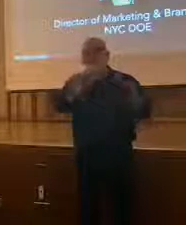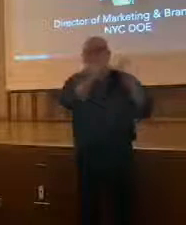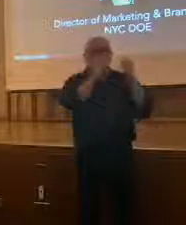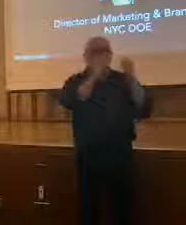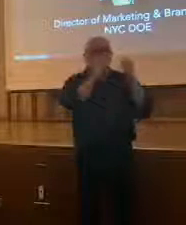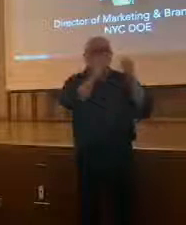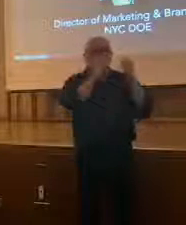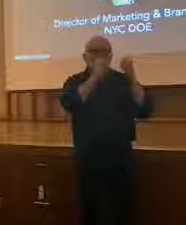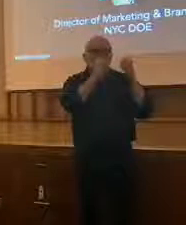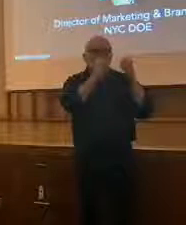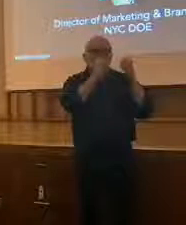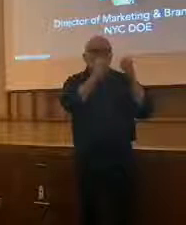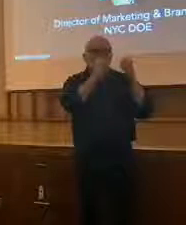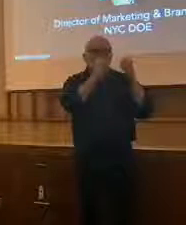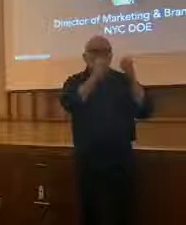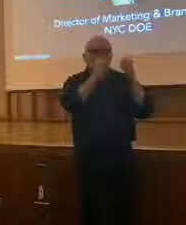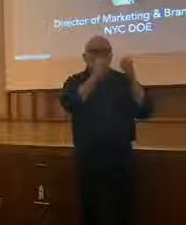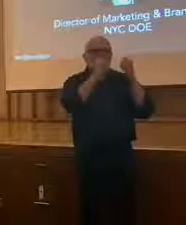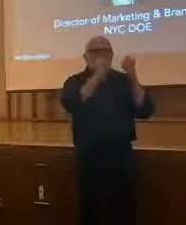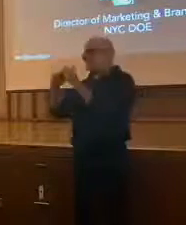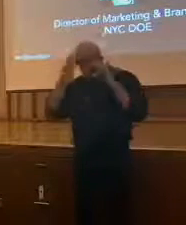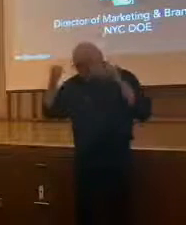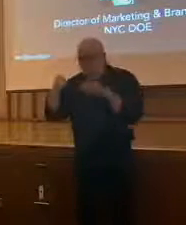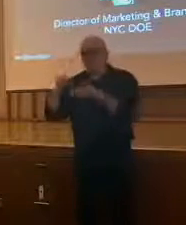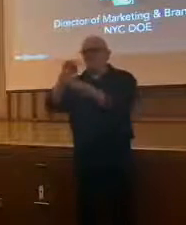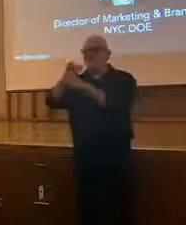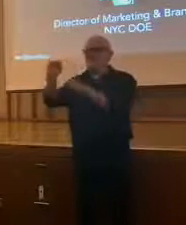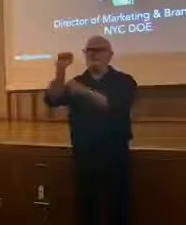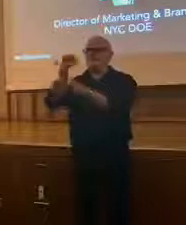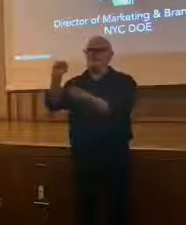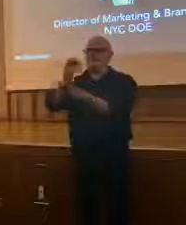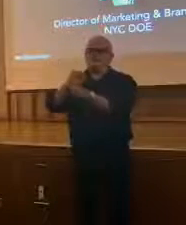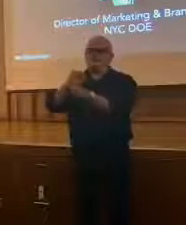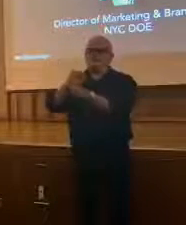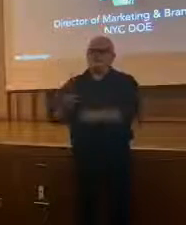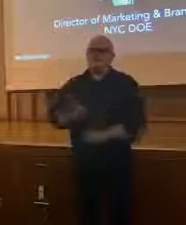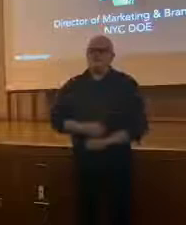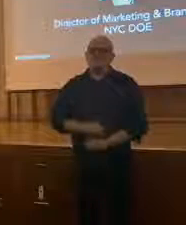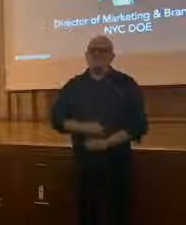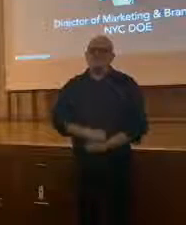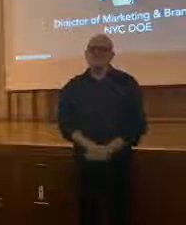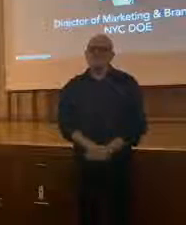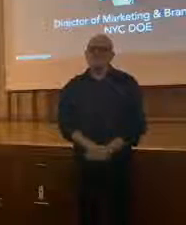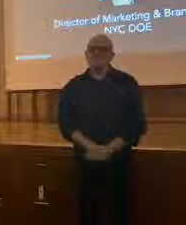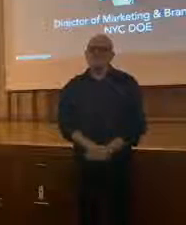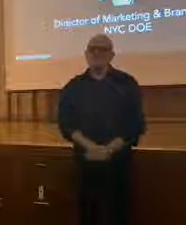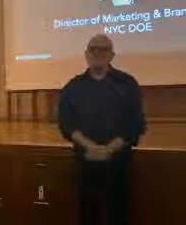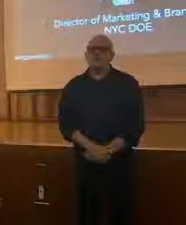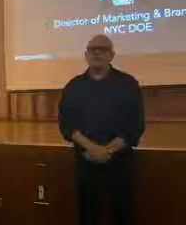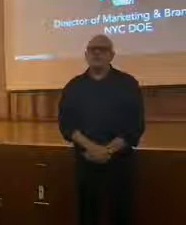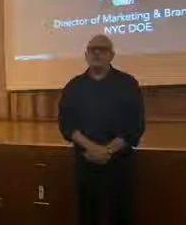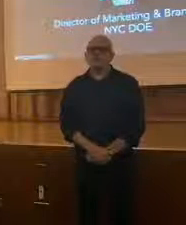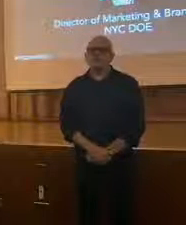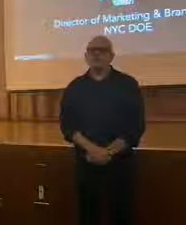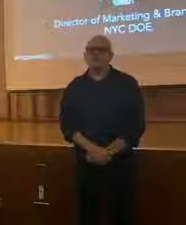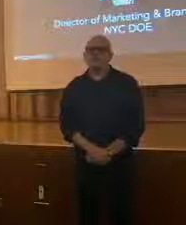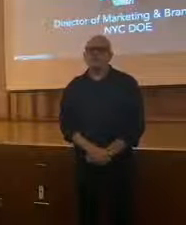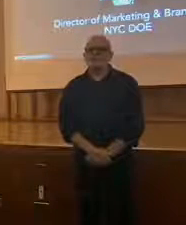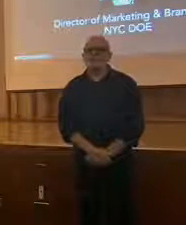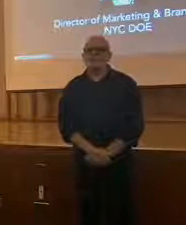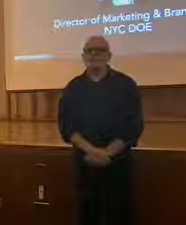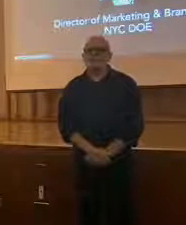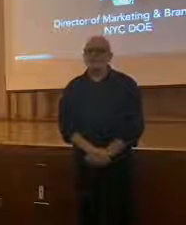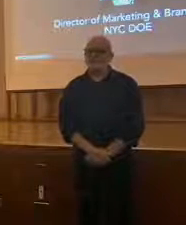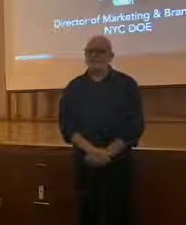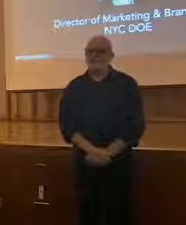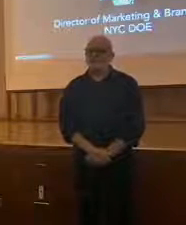that their families make, we need to provide information to them in a way that allows them to engage with us. And that's why what we're doing here is so